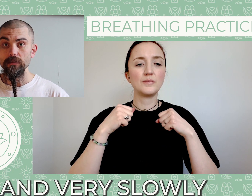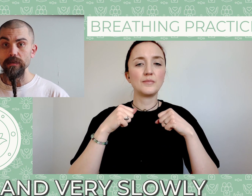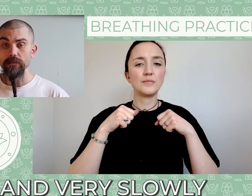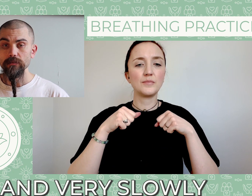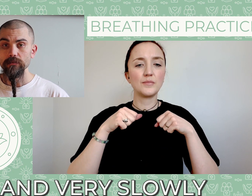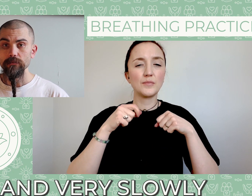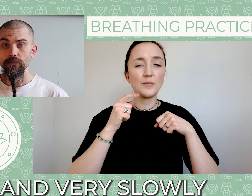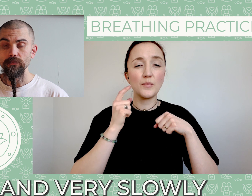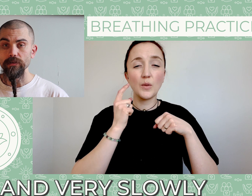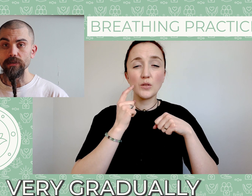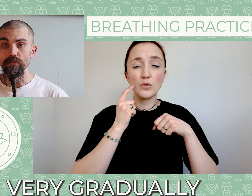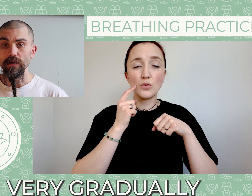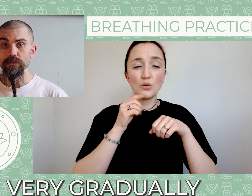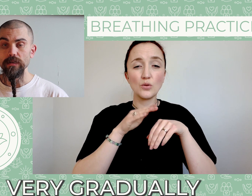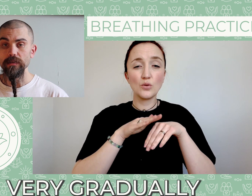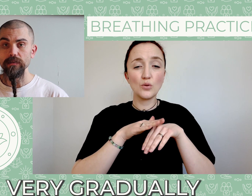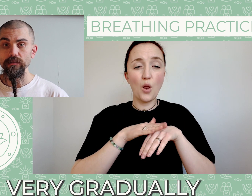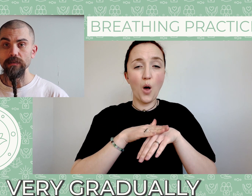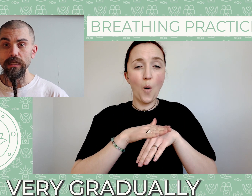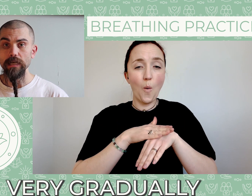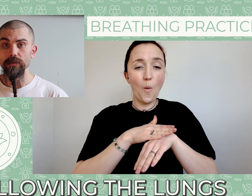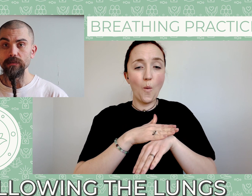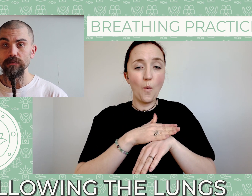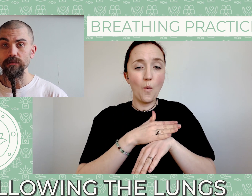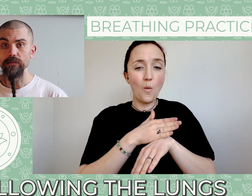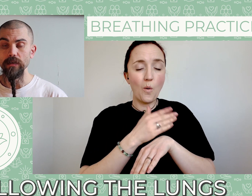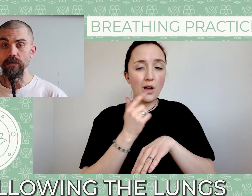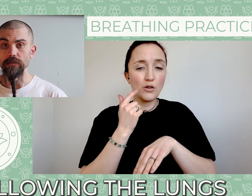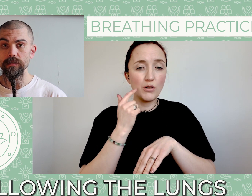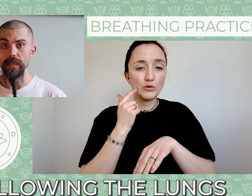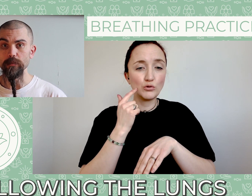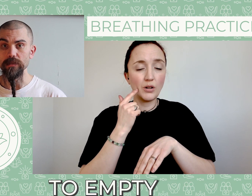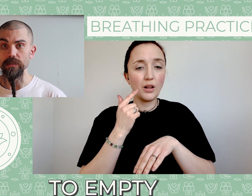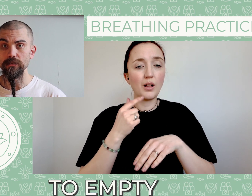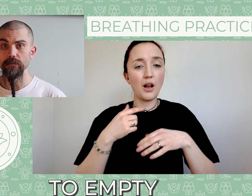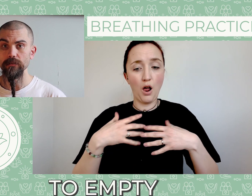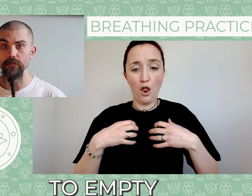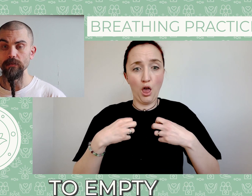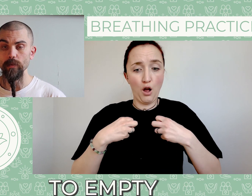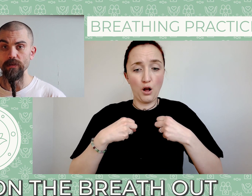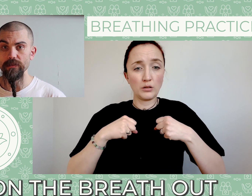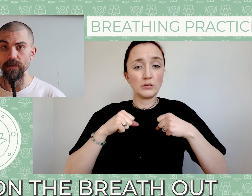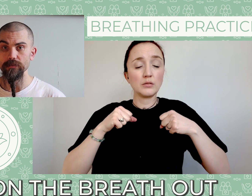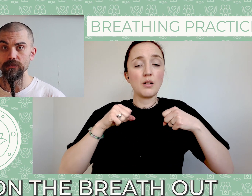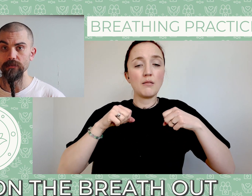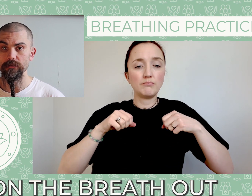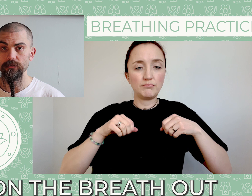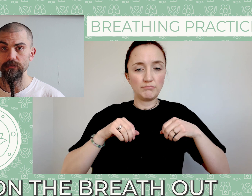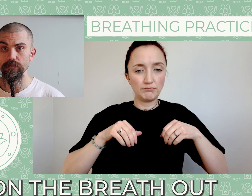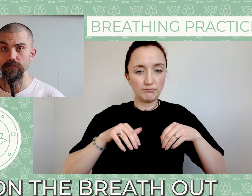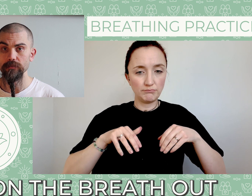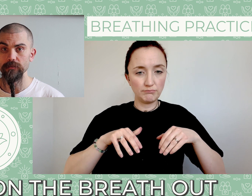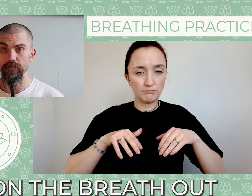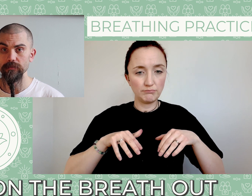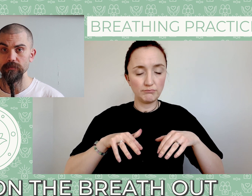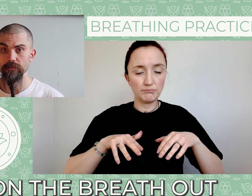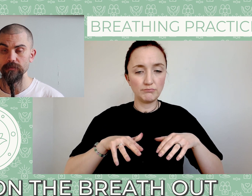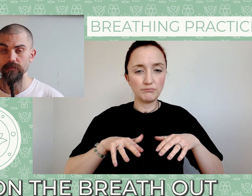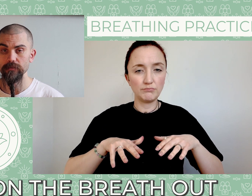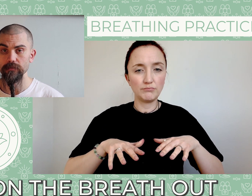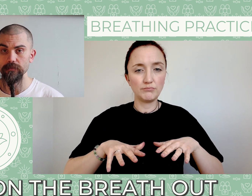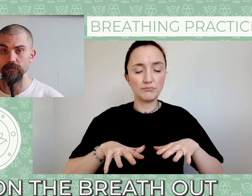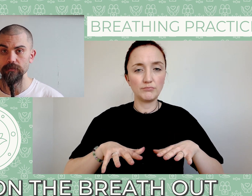And very slowly, very gradually allowing the lungs to empty and the breath out.